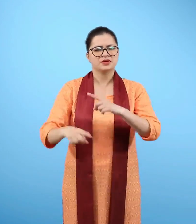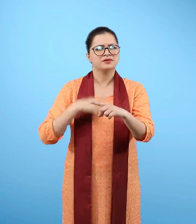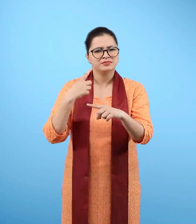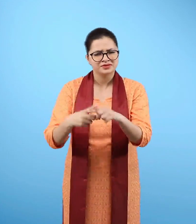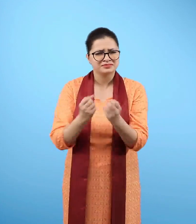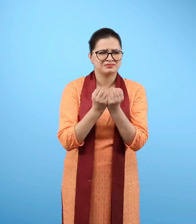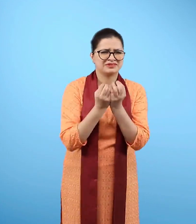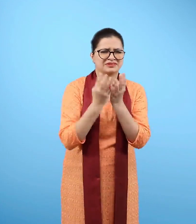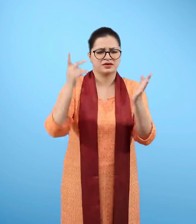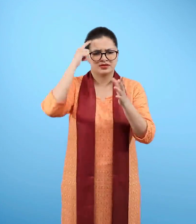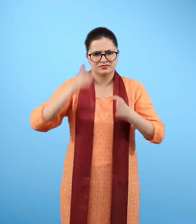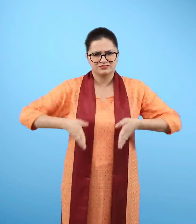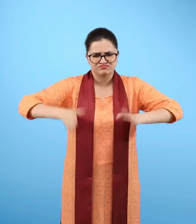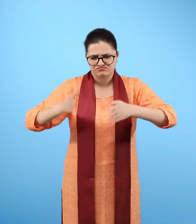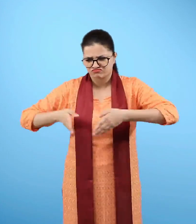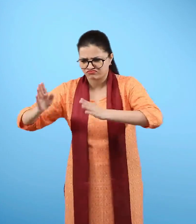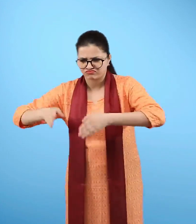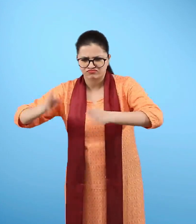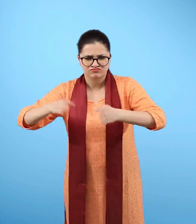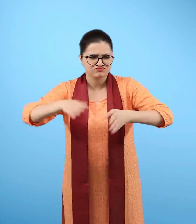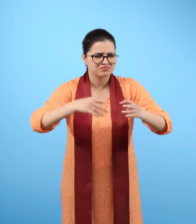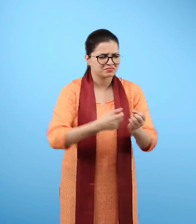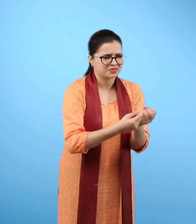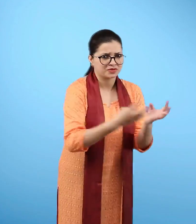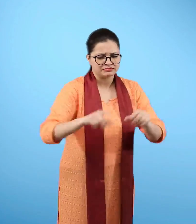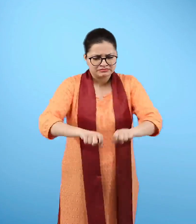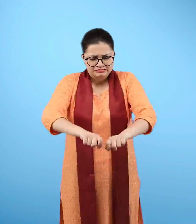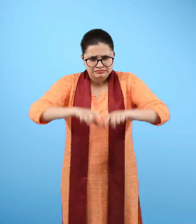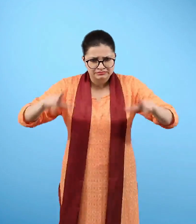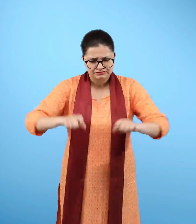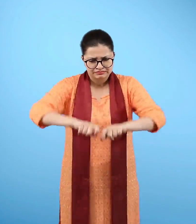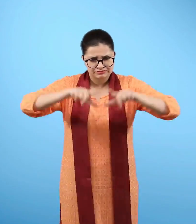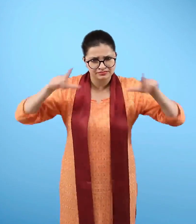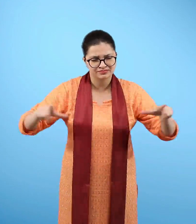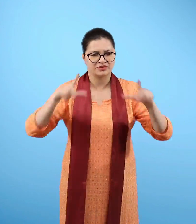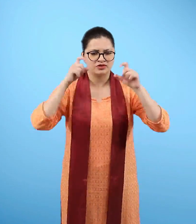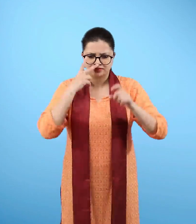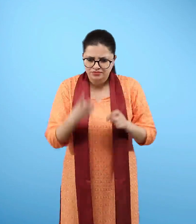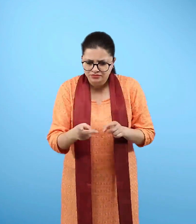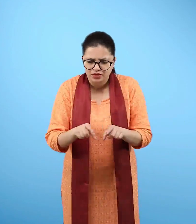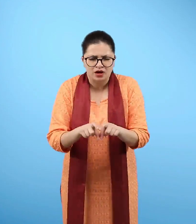Also, many roads are now visible because it's a zoomed-in version of the map.